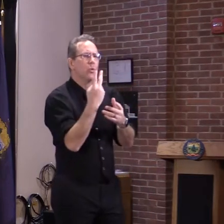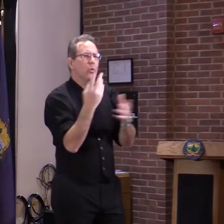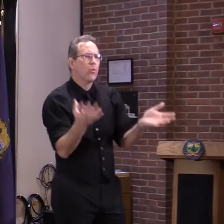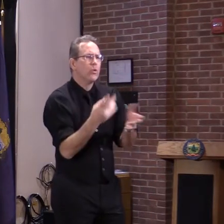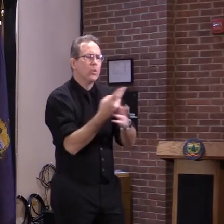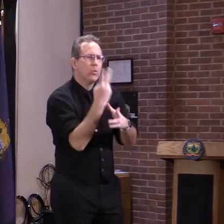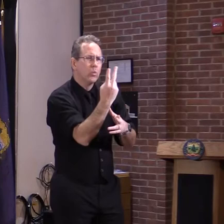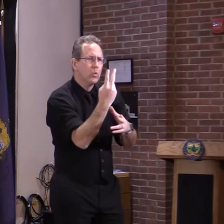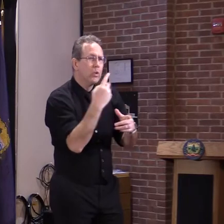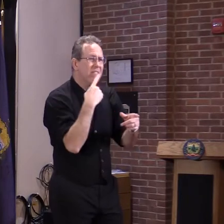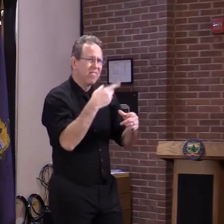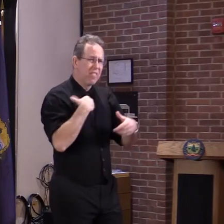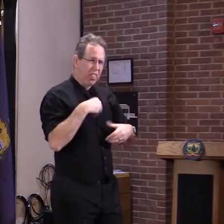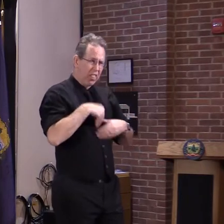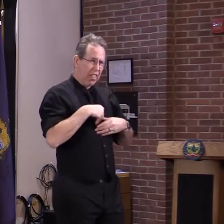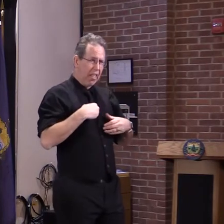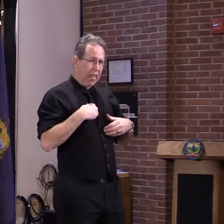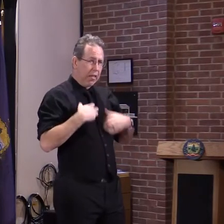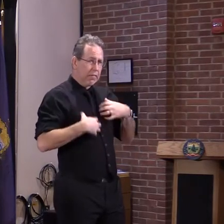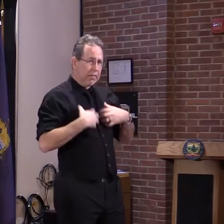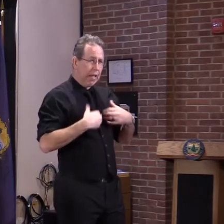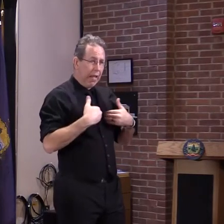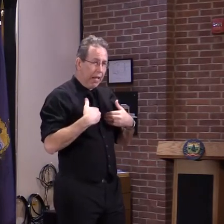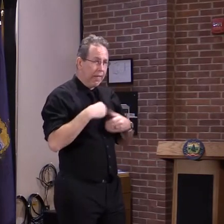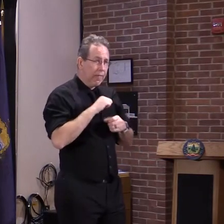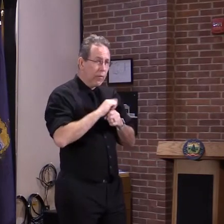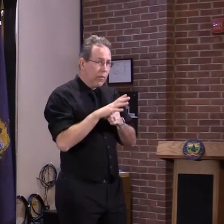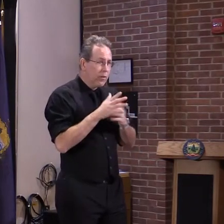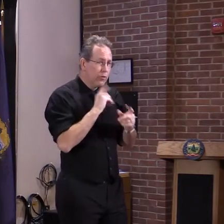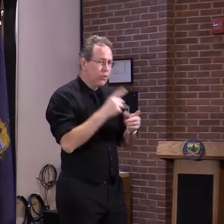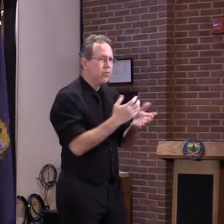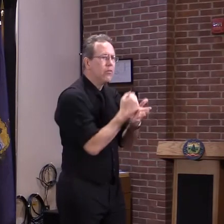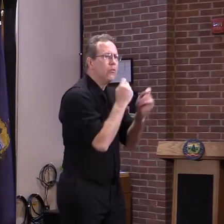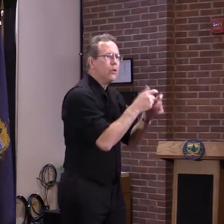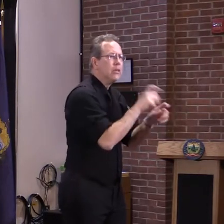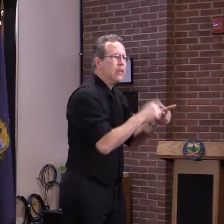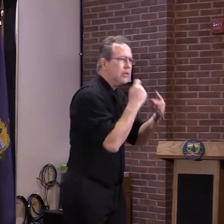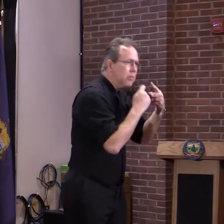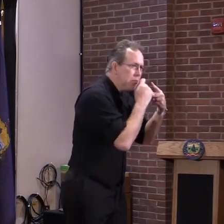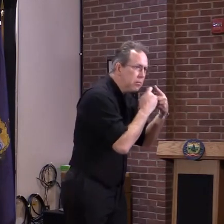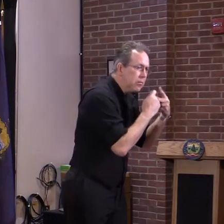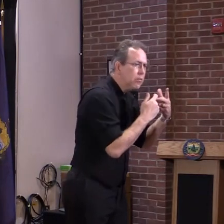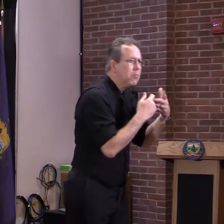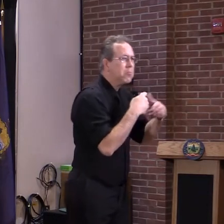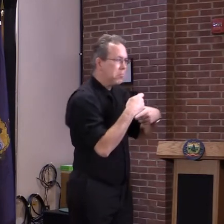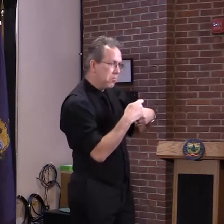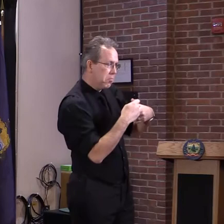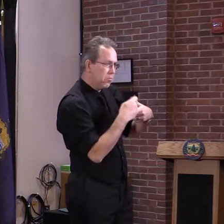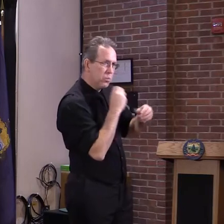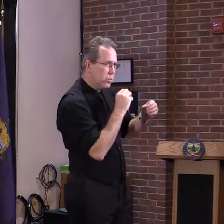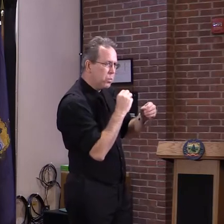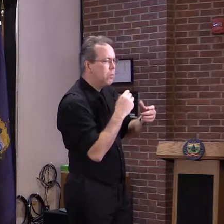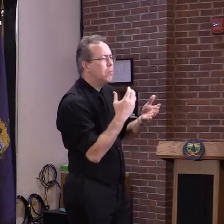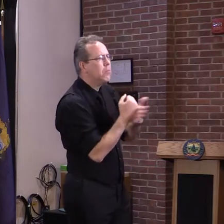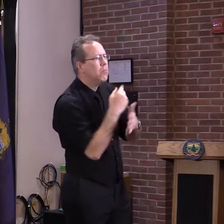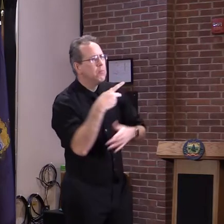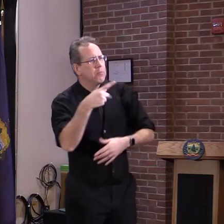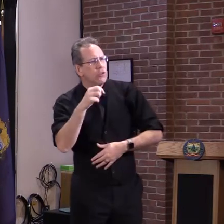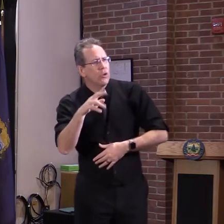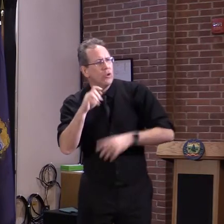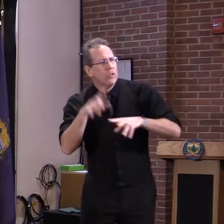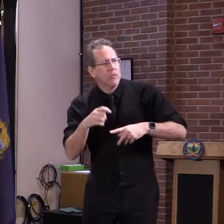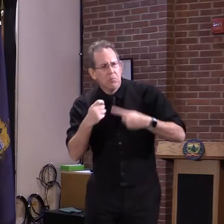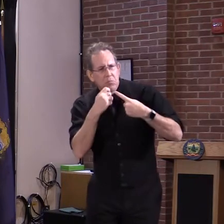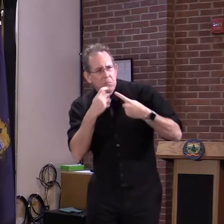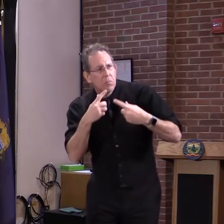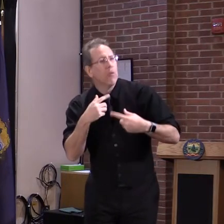you're symptomatic or have been significantly exposed, especially if you're not vaccinated and